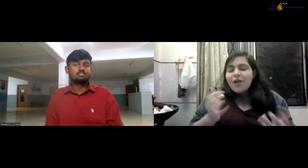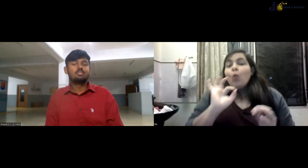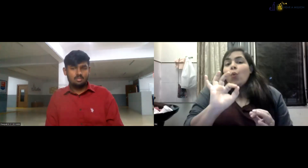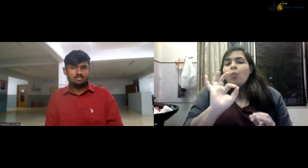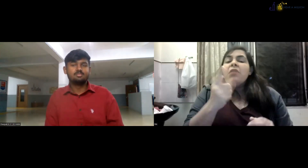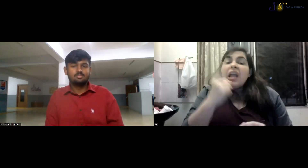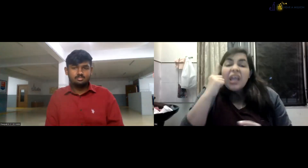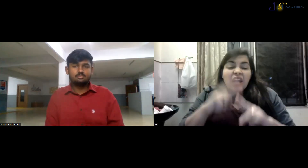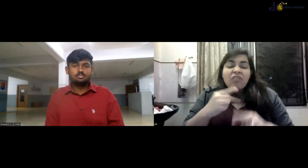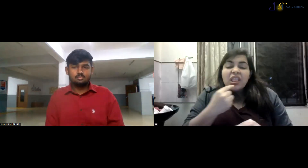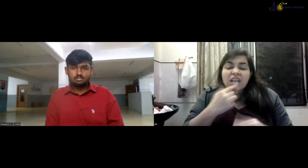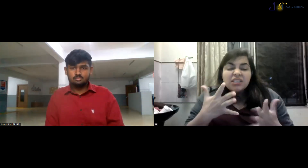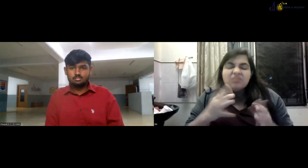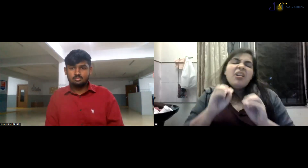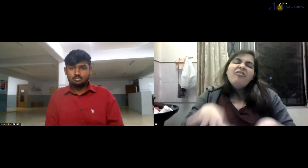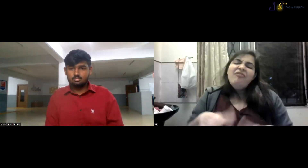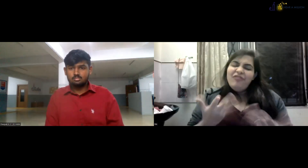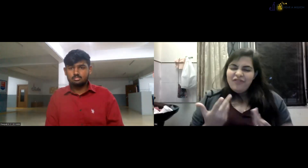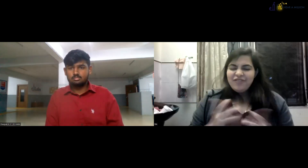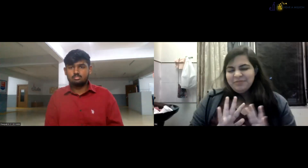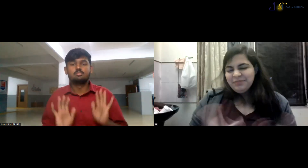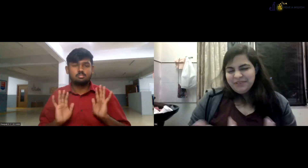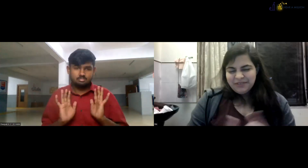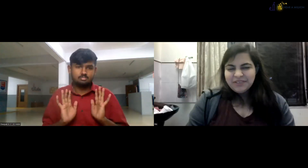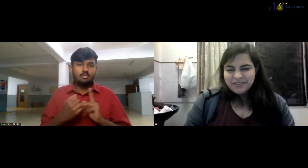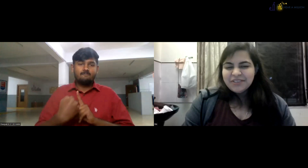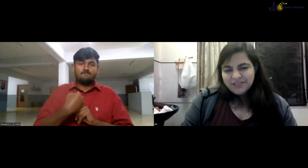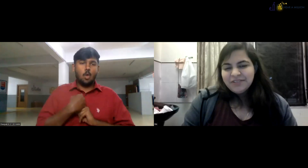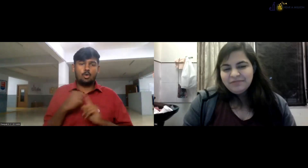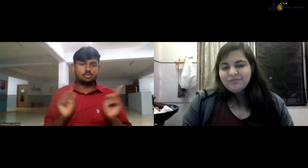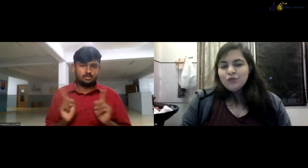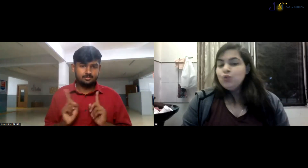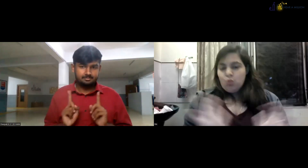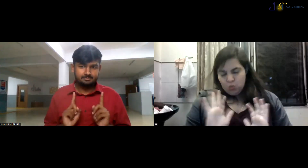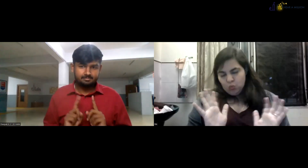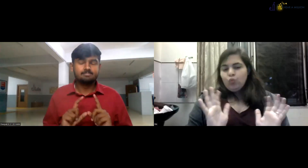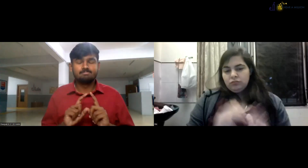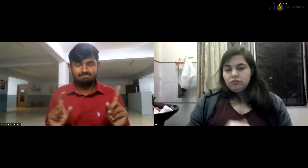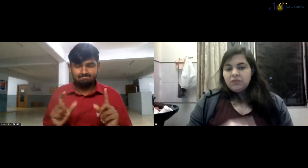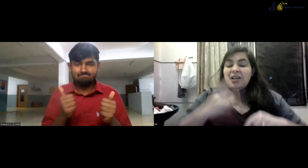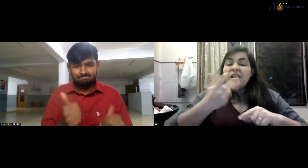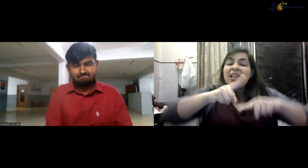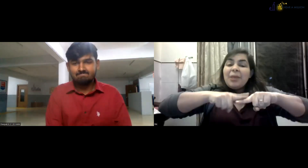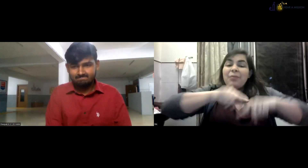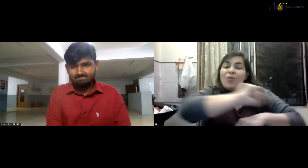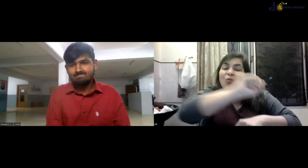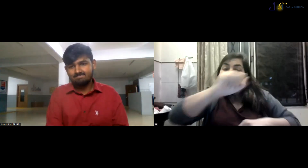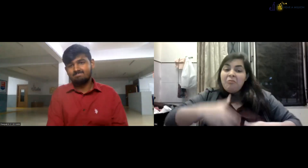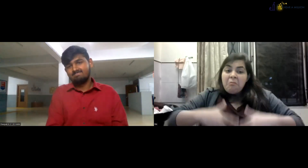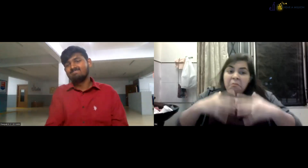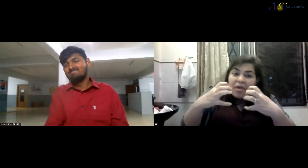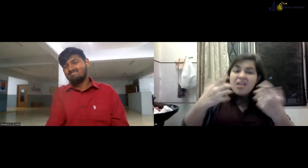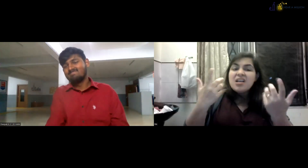try to eat, right? But if you think that, yeah, that food is not tasty, you don't need to force